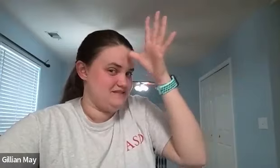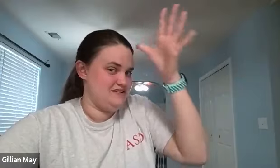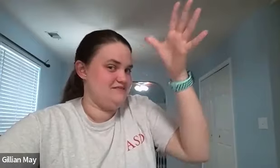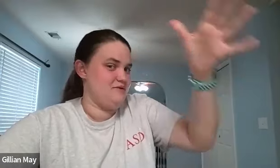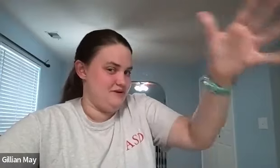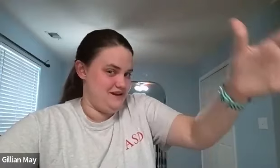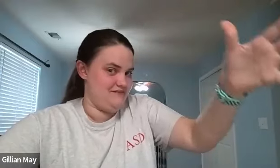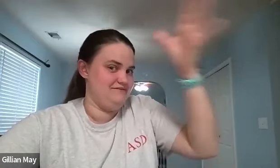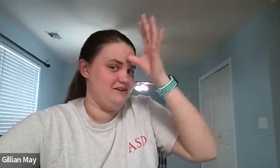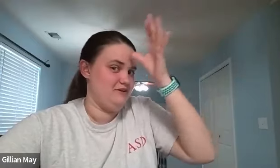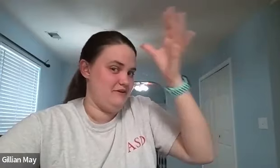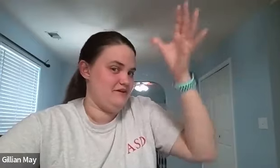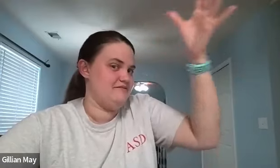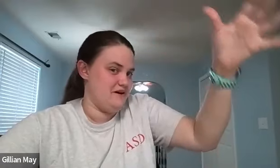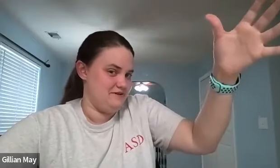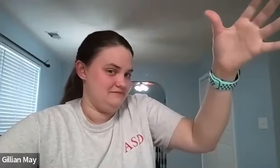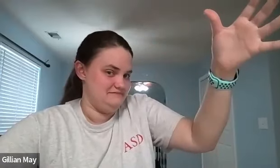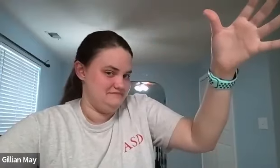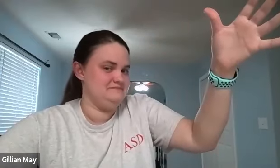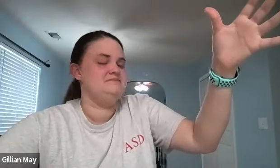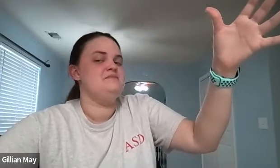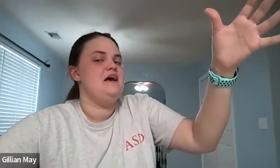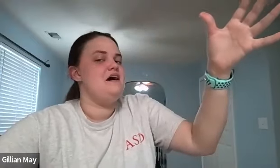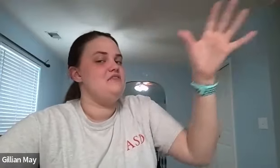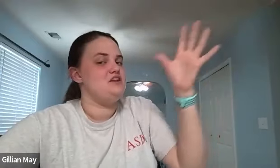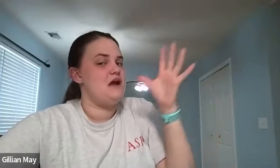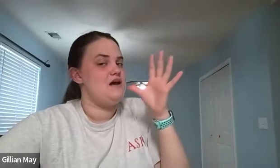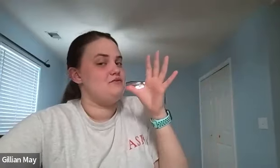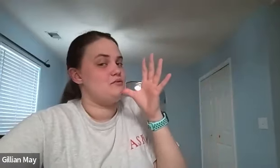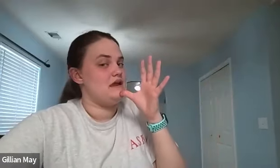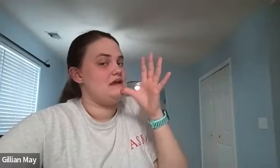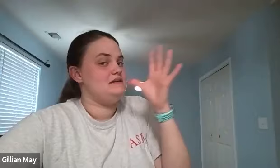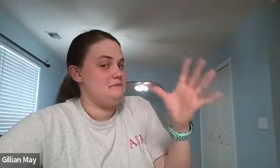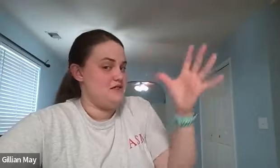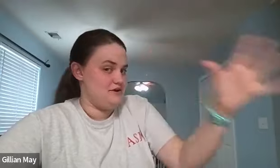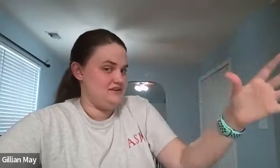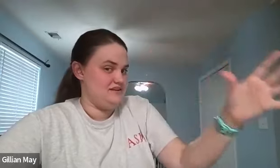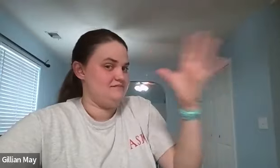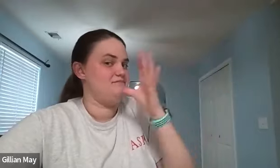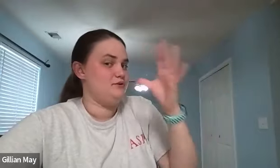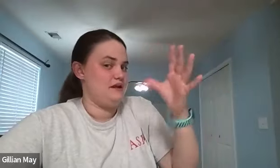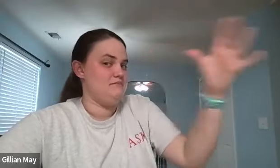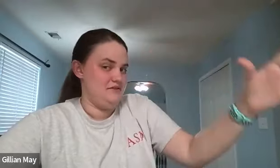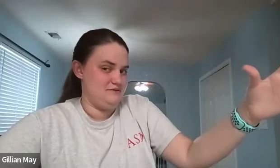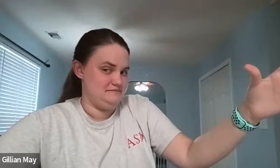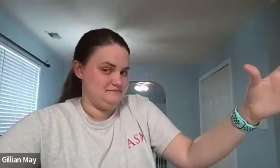bouncing it forward. Yeah. Grandfather. And then you have grandmother. Grandmother.